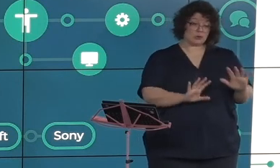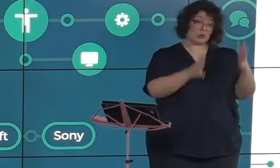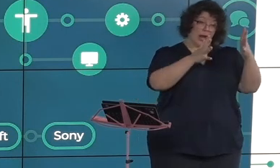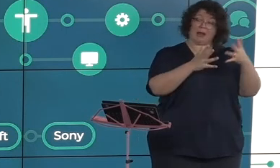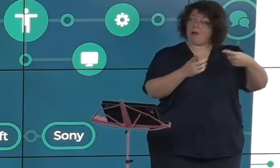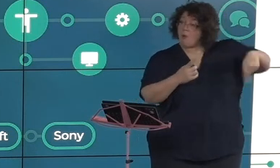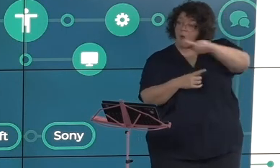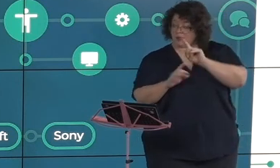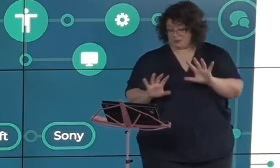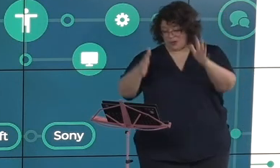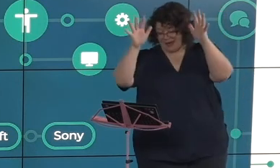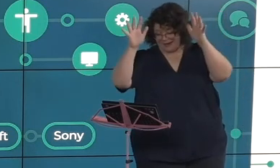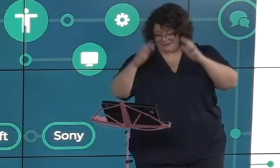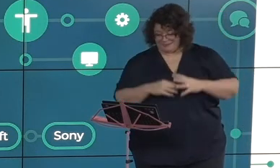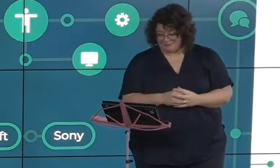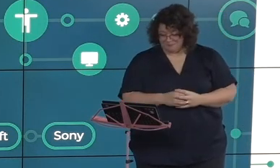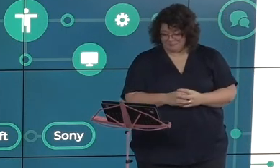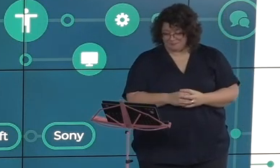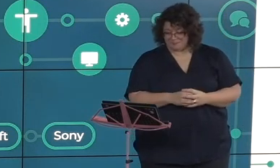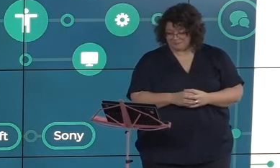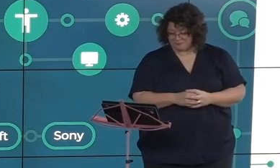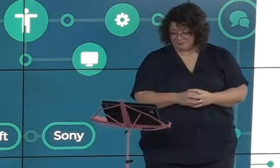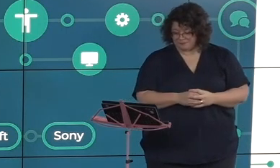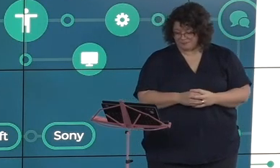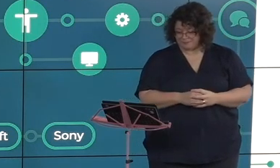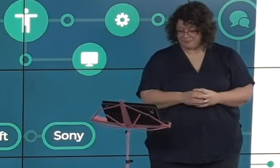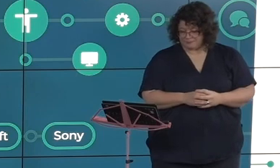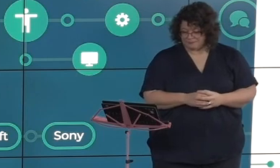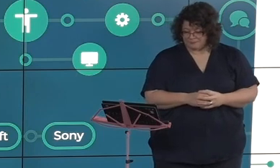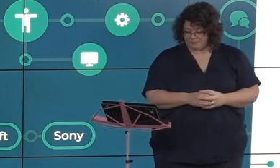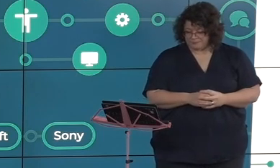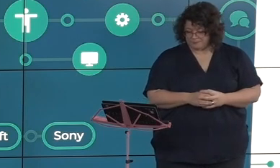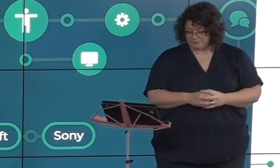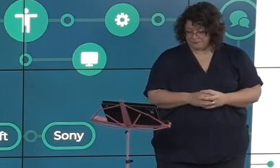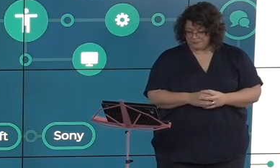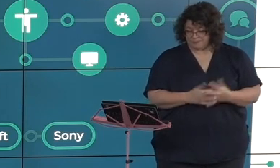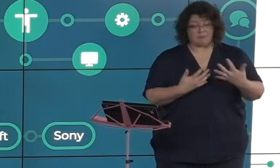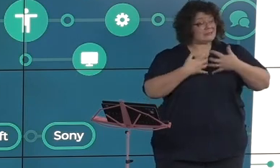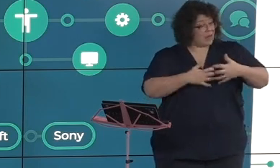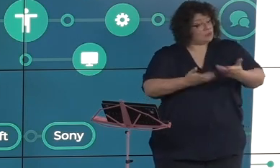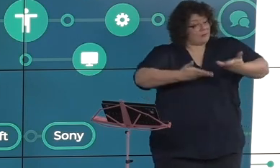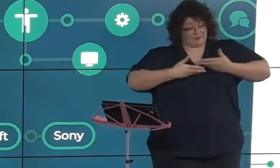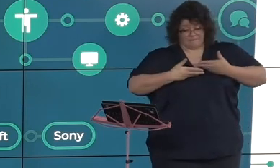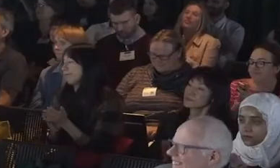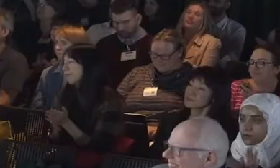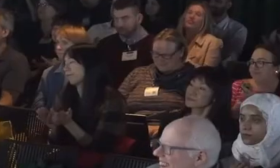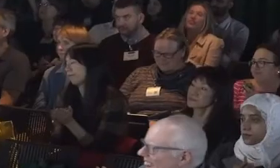confidence and to shine. But make sure you don't leave your heart behind. And let's get those leaders. Thank you so much.